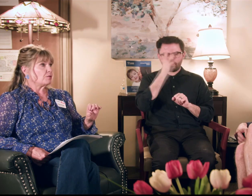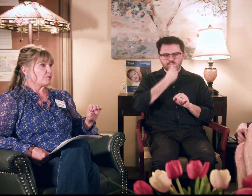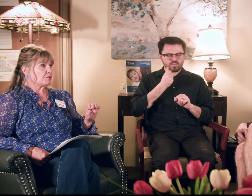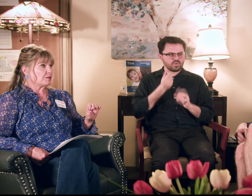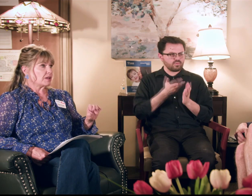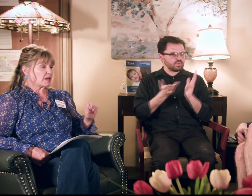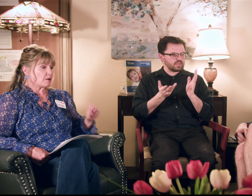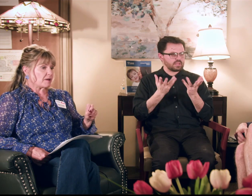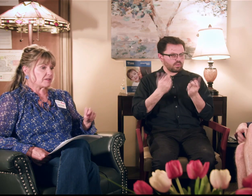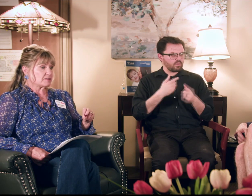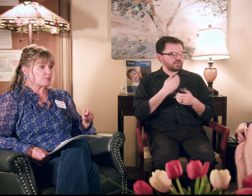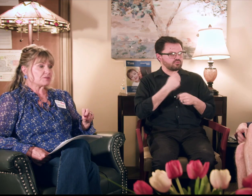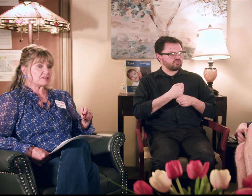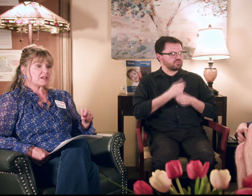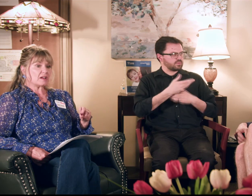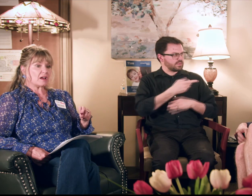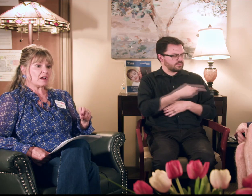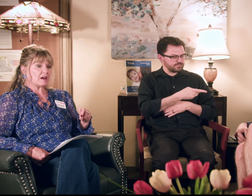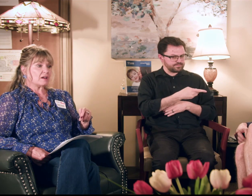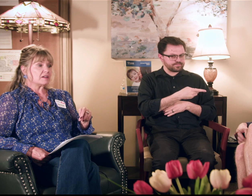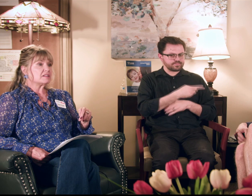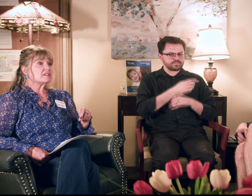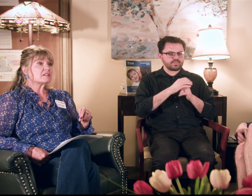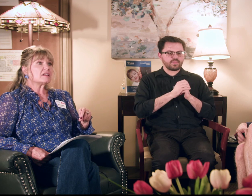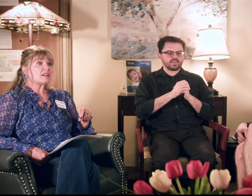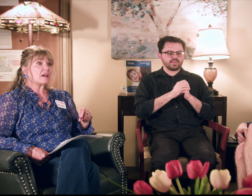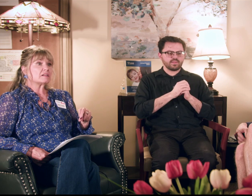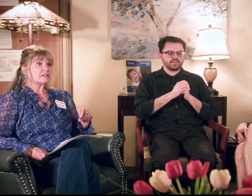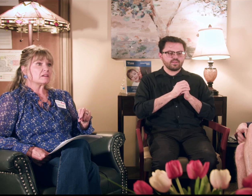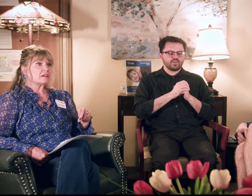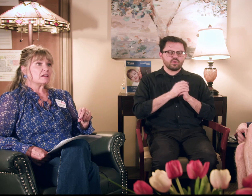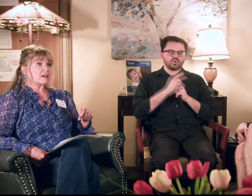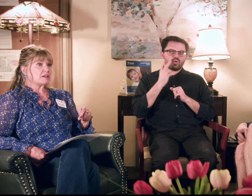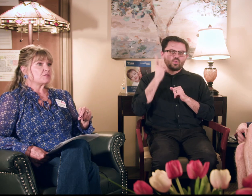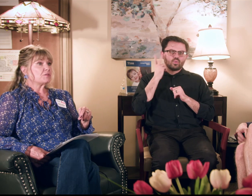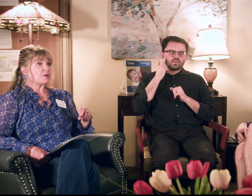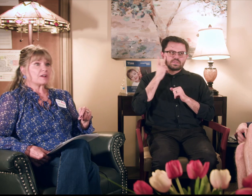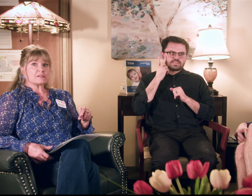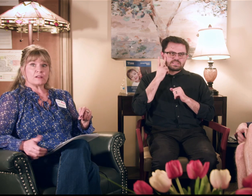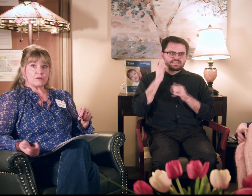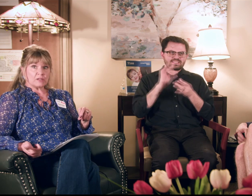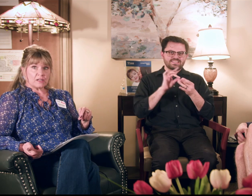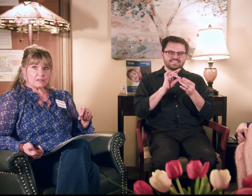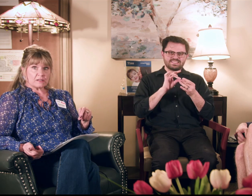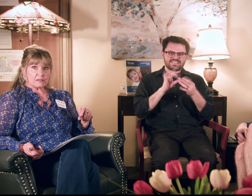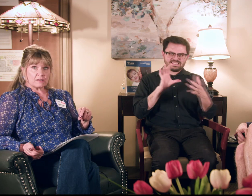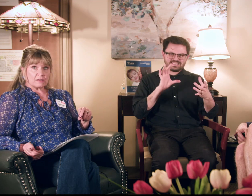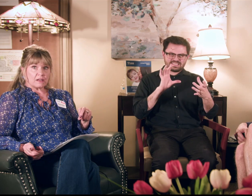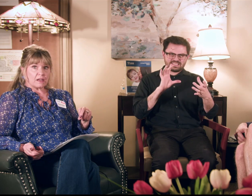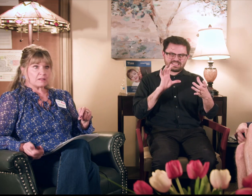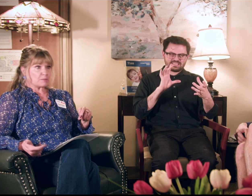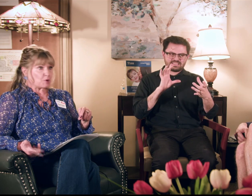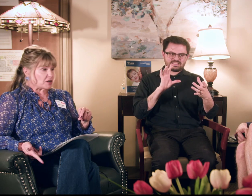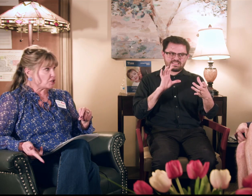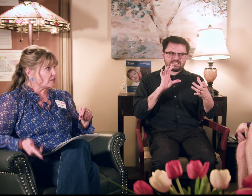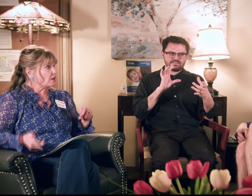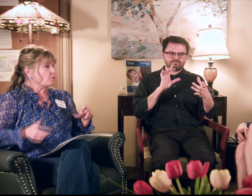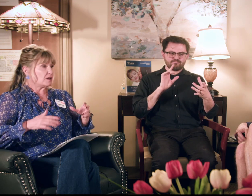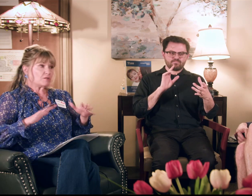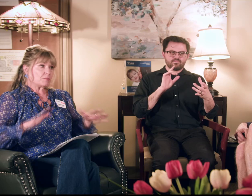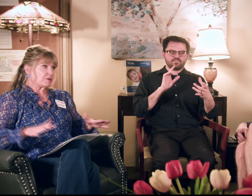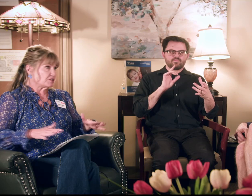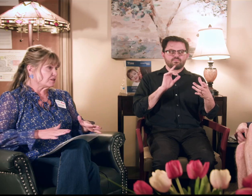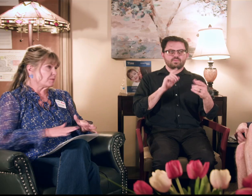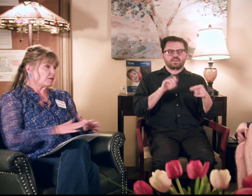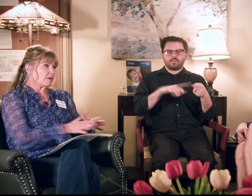people who would really care about this. We're seeing a disconnect as far as loneliness and